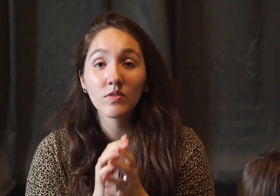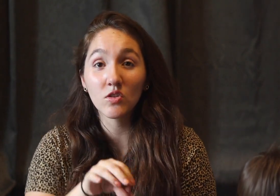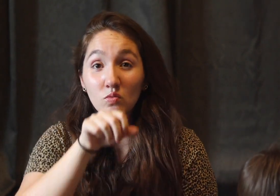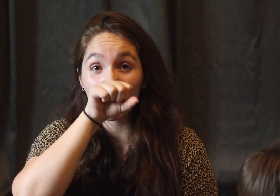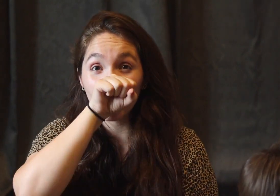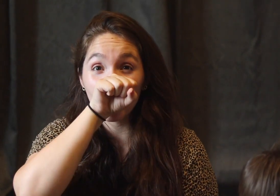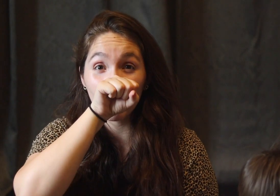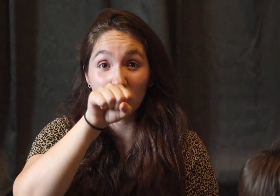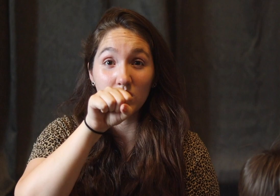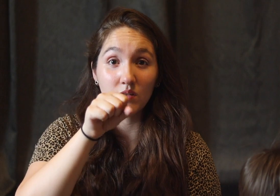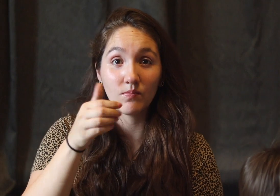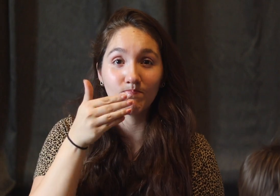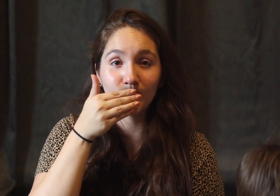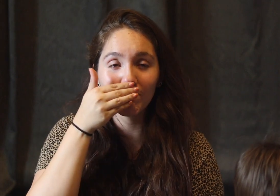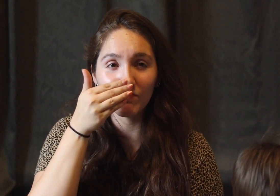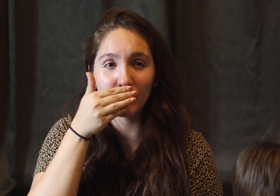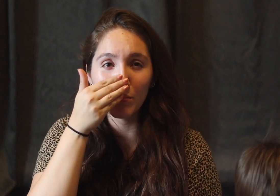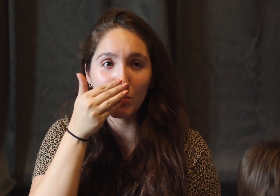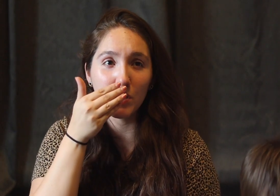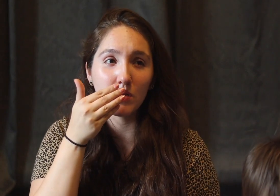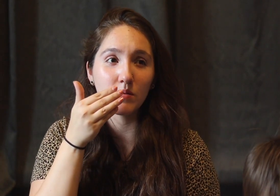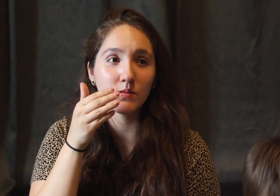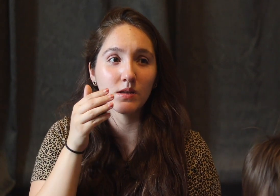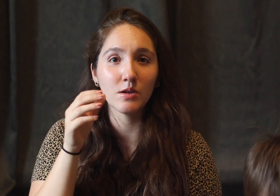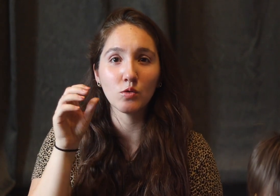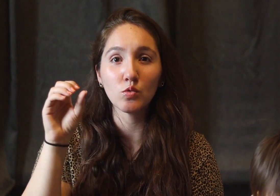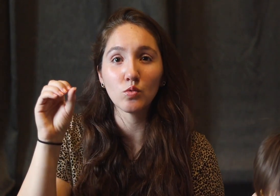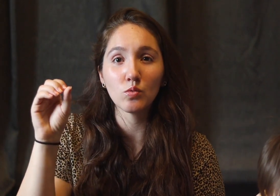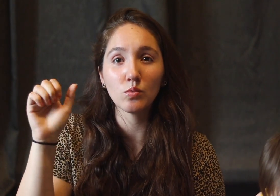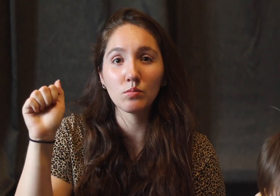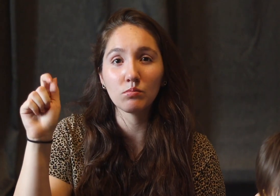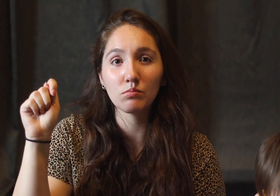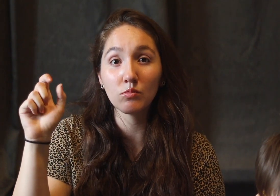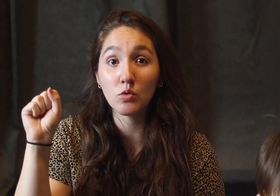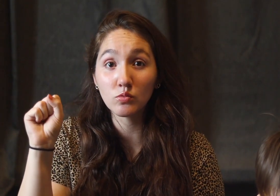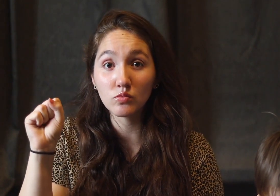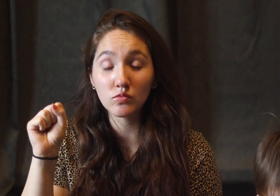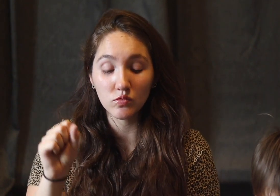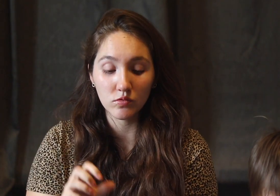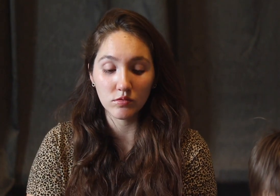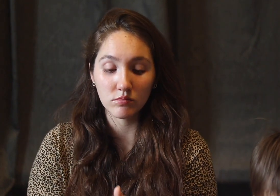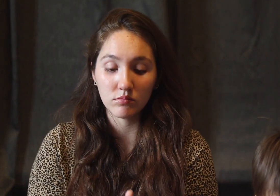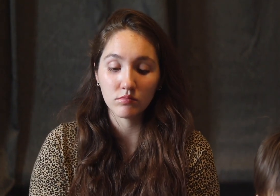This scent smells really good. It smells like oats, just like it says, but definitely in a good way.